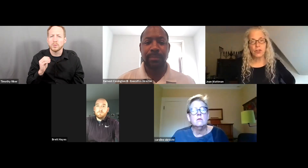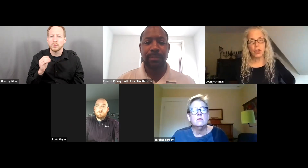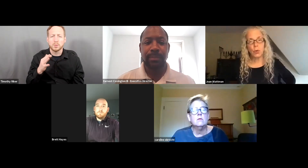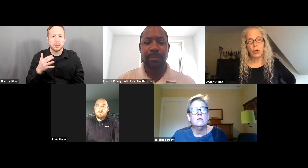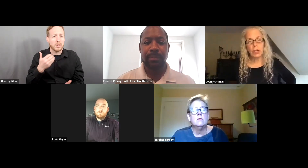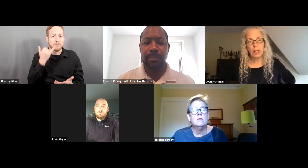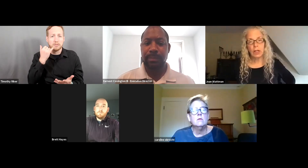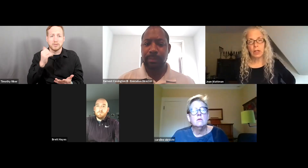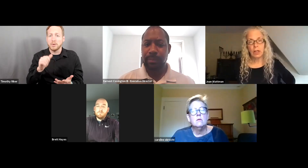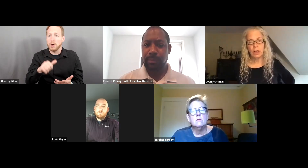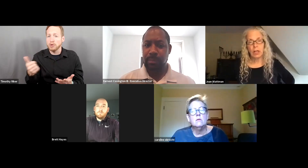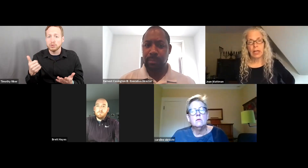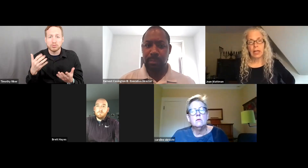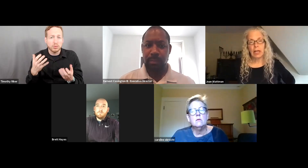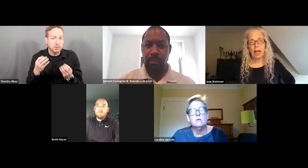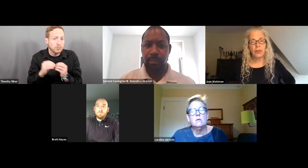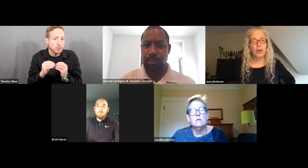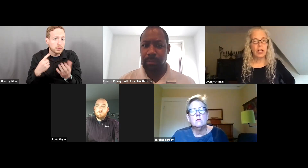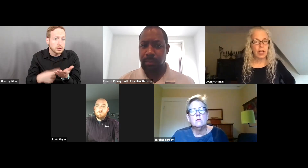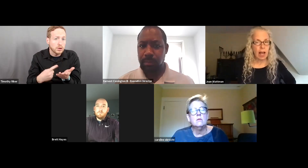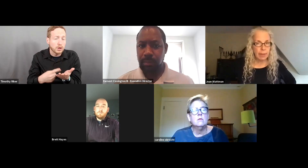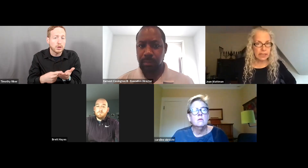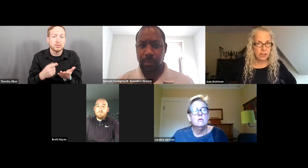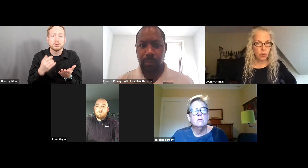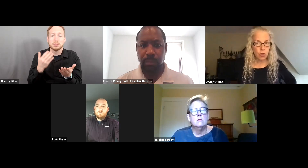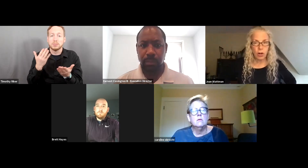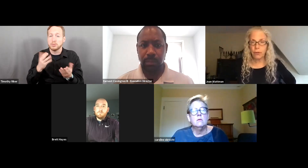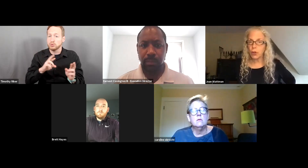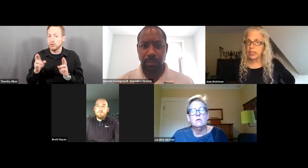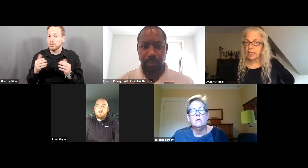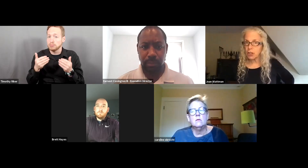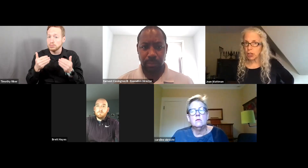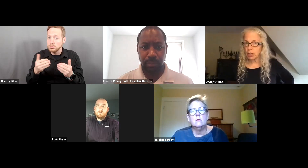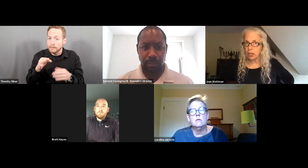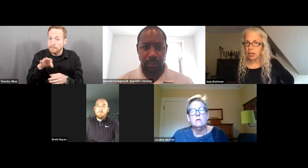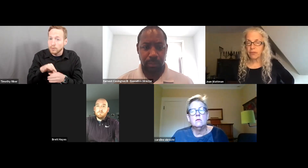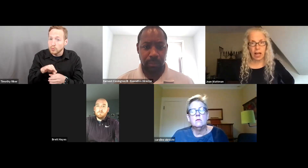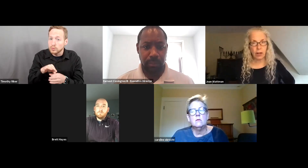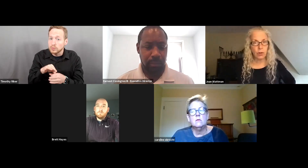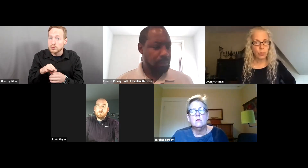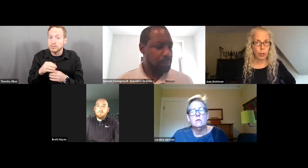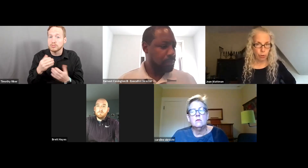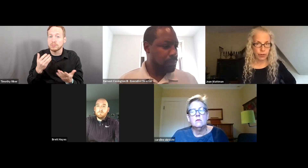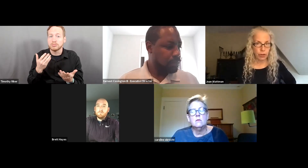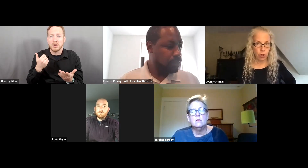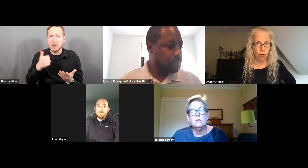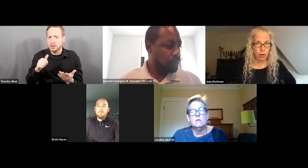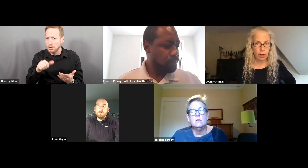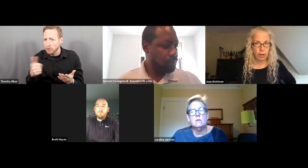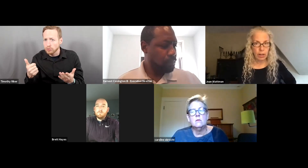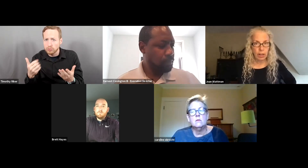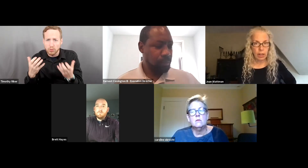Okay, so are there any other comments or further discussion? If not, we could move to the